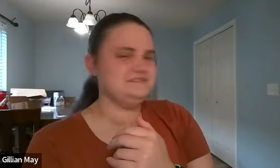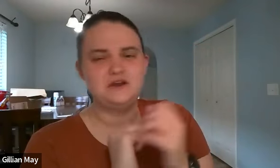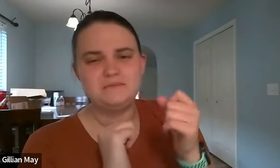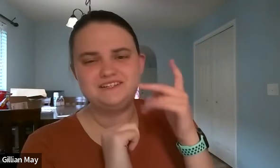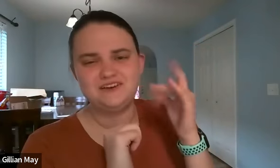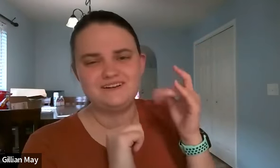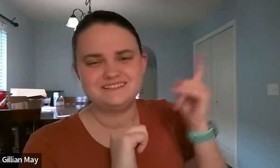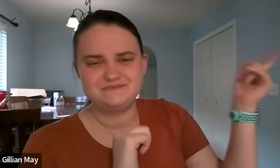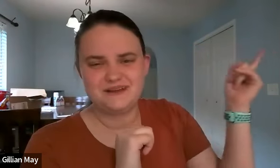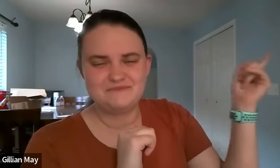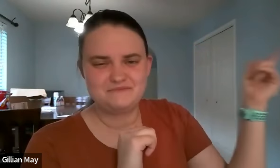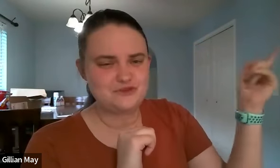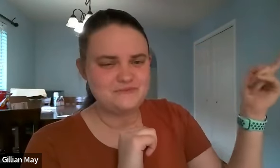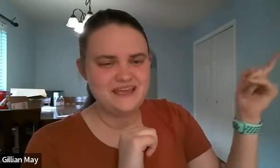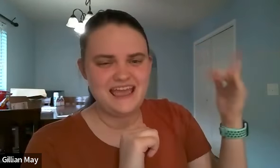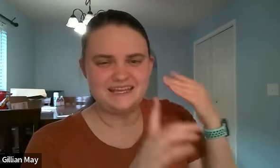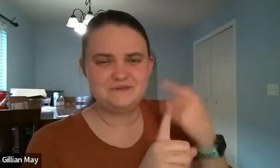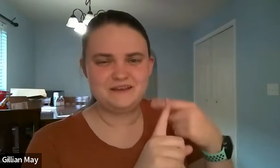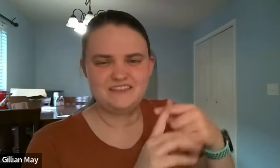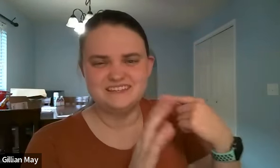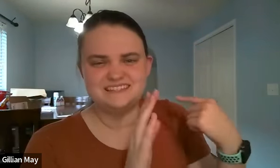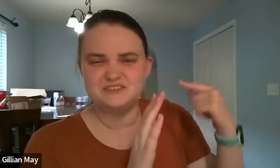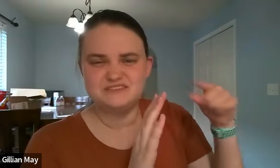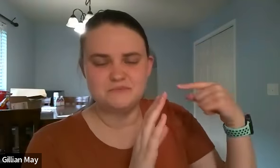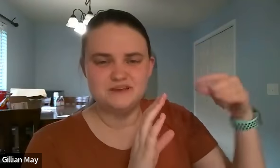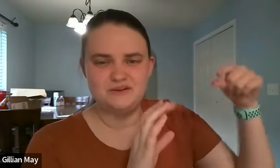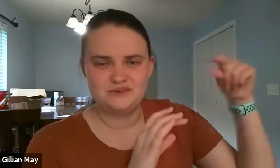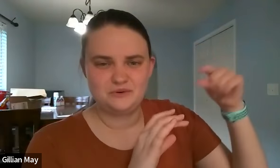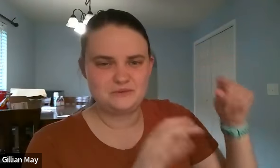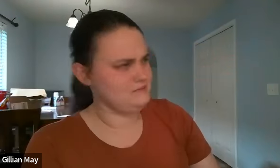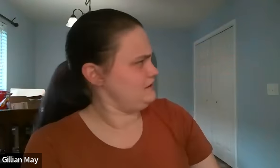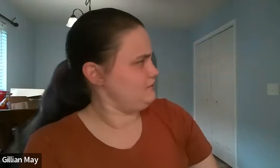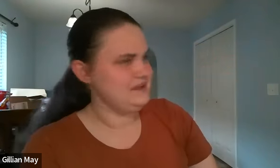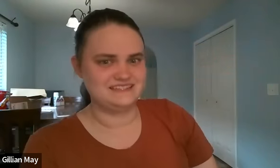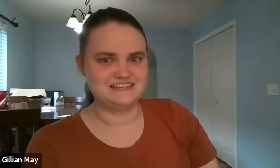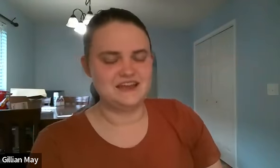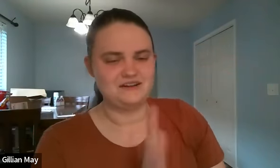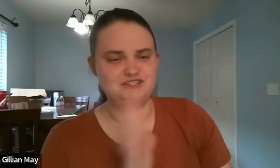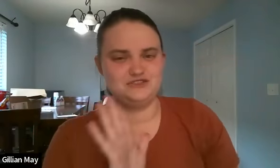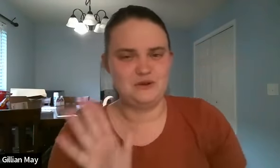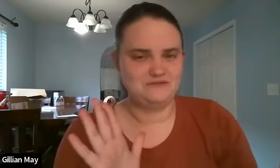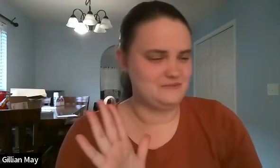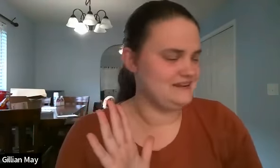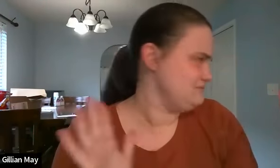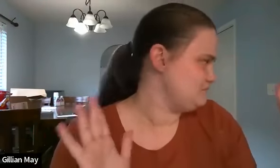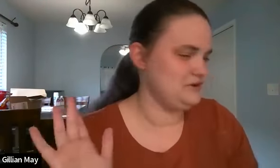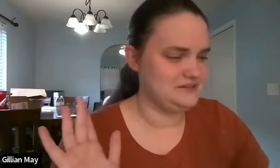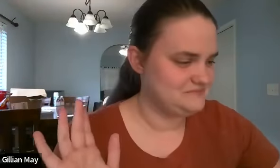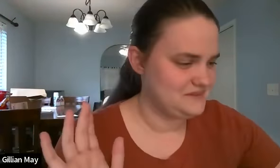Sorry, my dog's in my room and I keep hearing, I think his tail's thumping on the door, but I'm like, what is that sound? It's just throwing me for a minute. We're good.